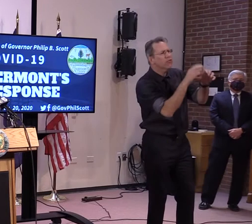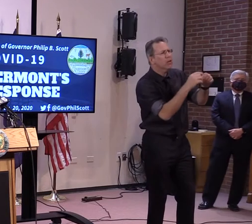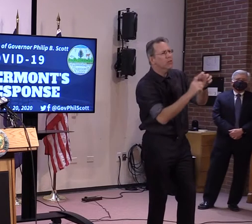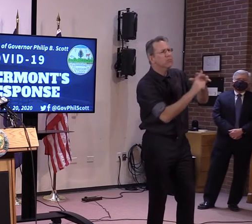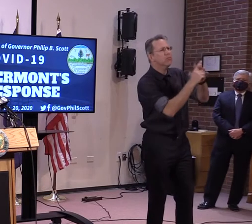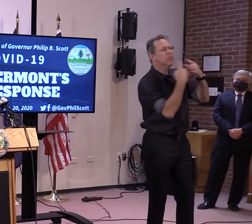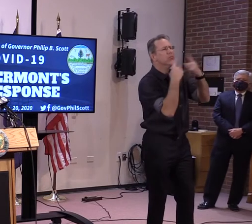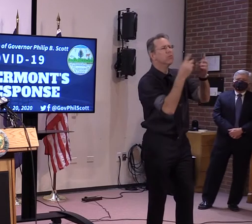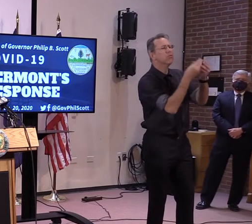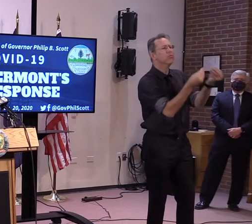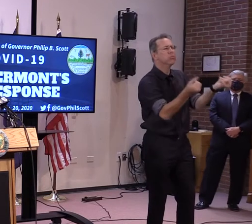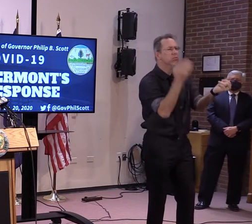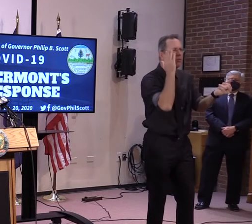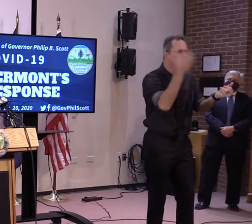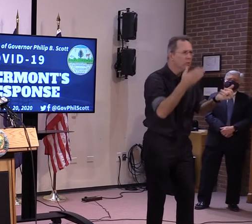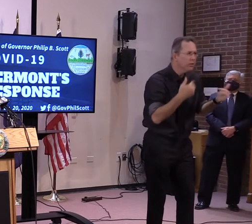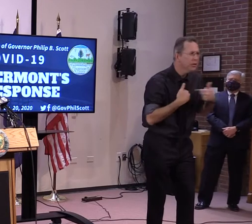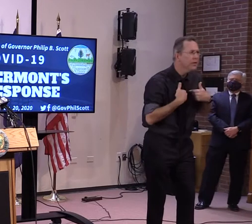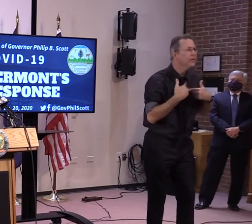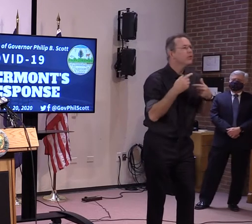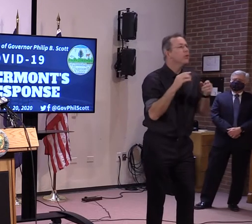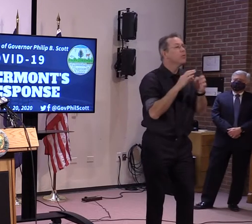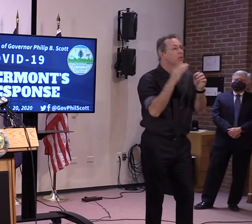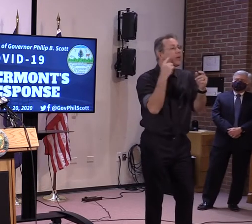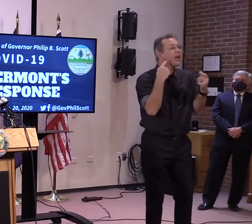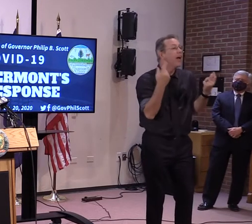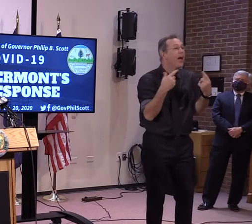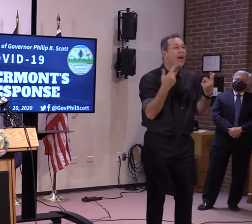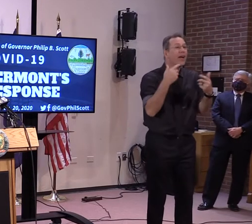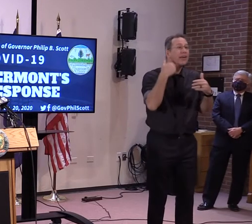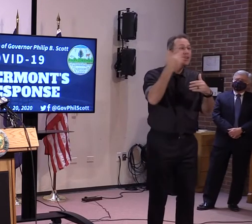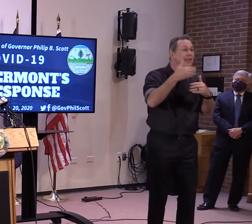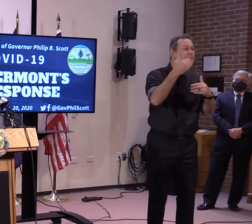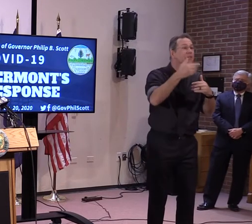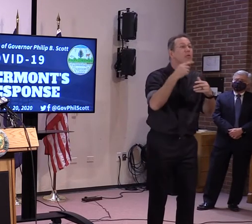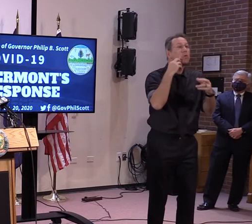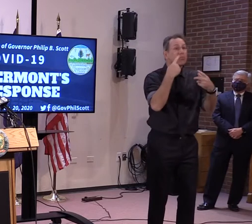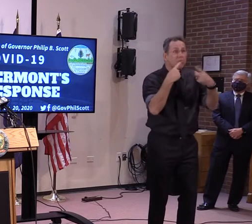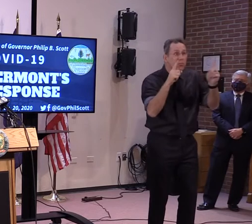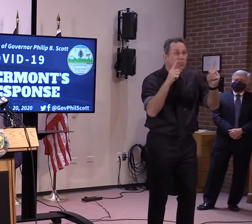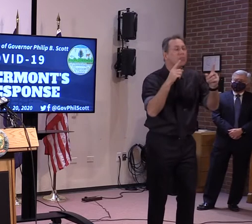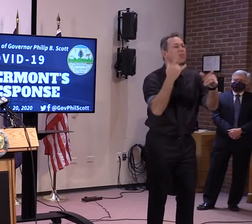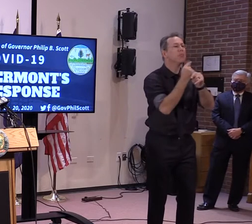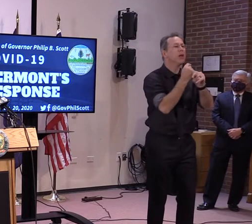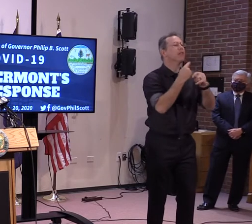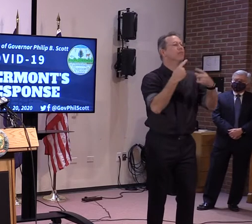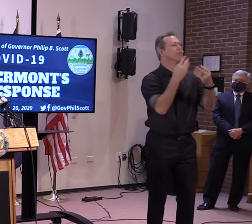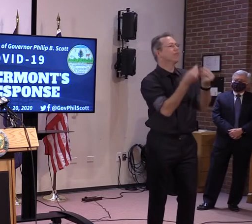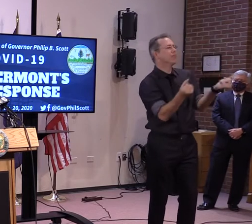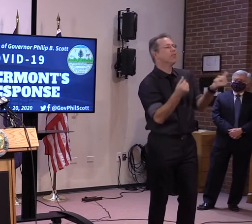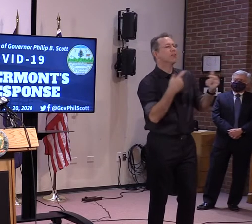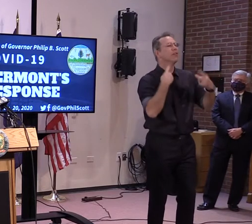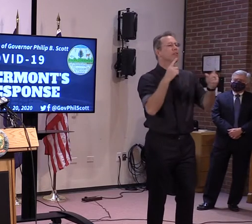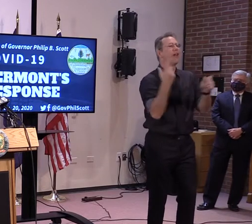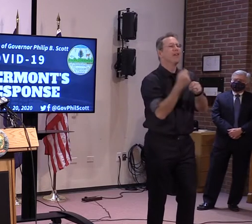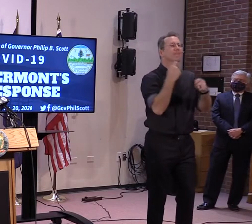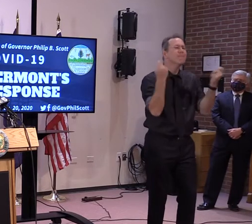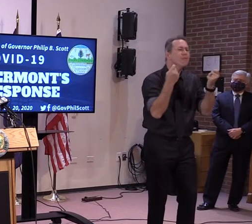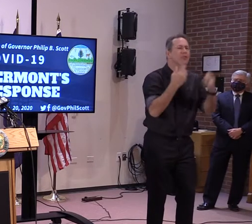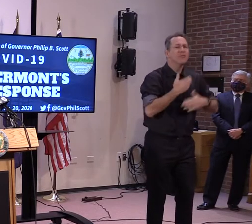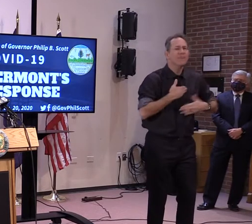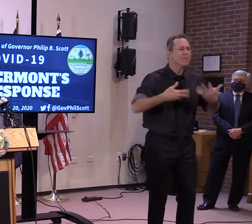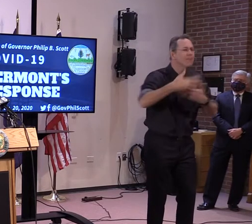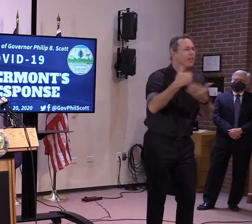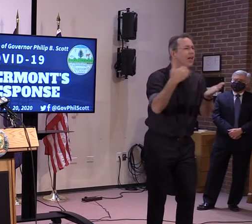celebrate in the months and years ahead. So that means we'll have to continue to make